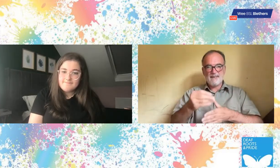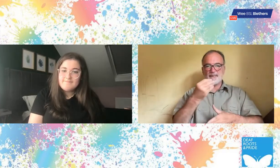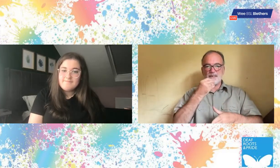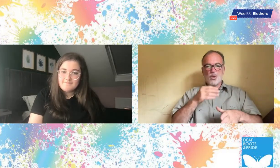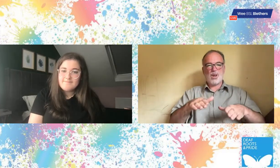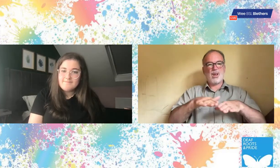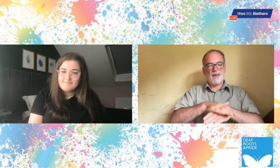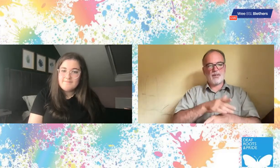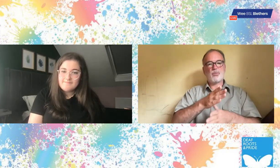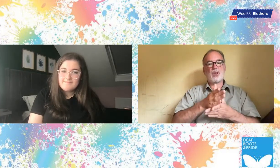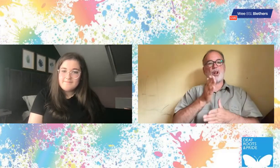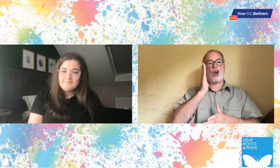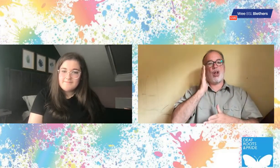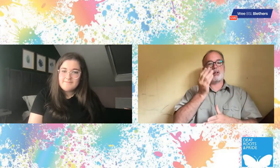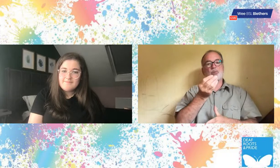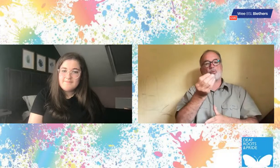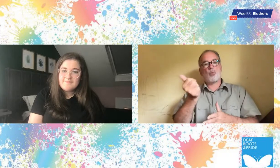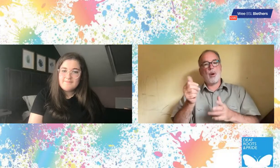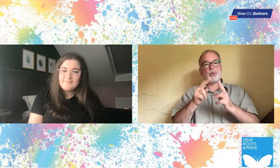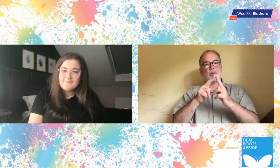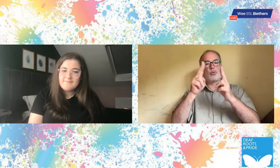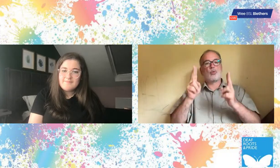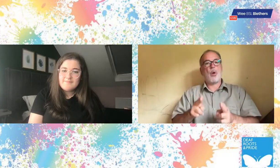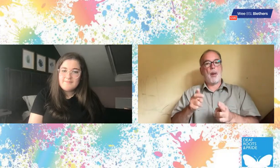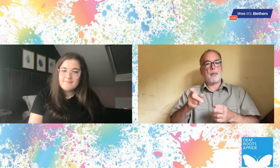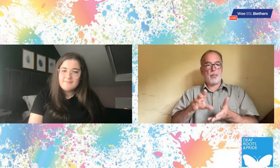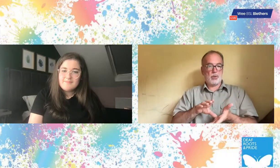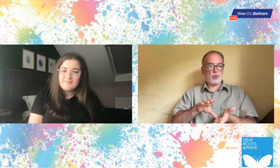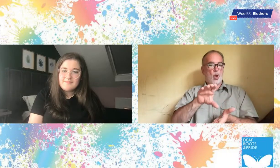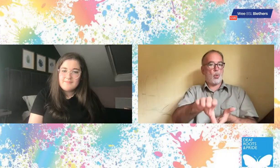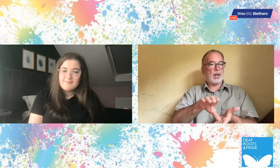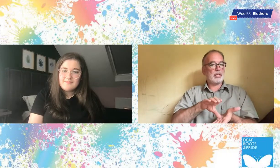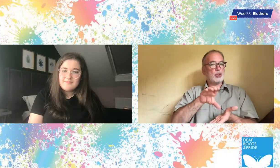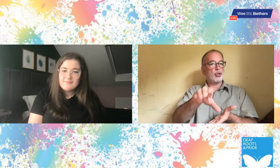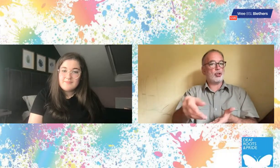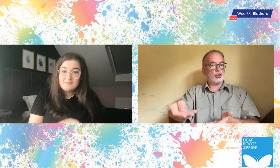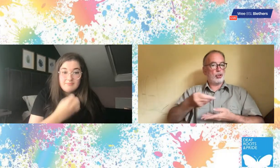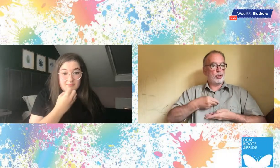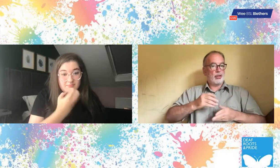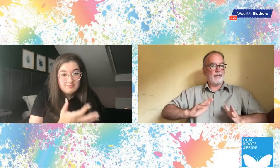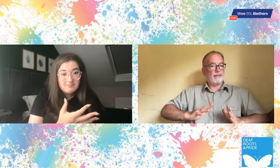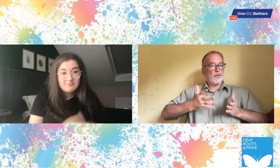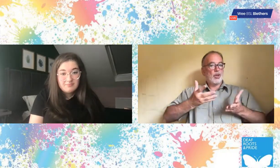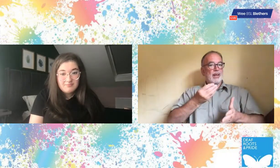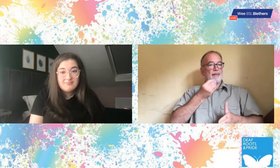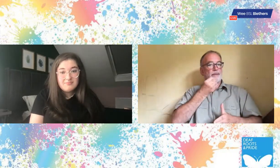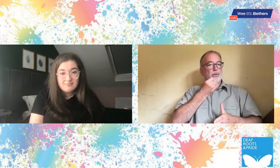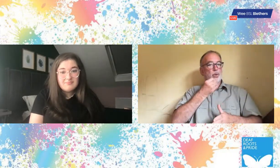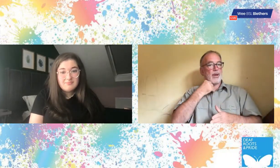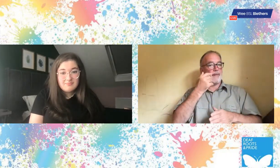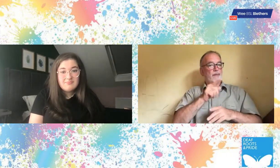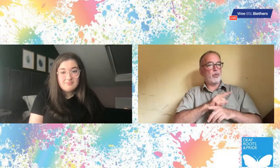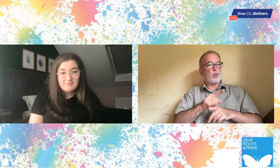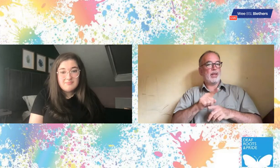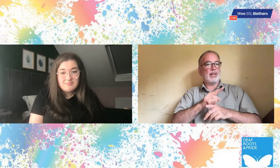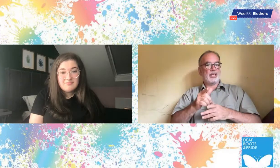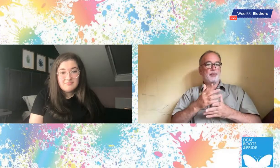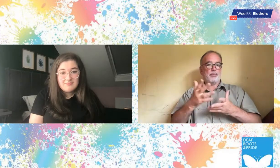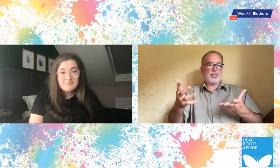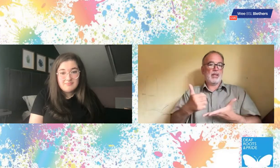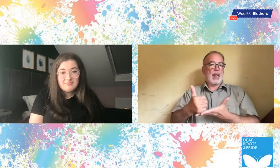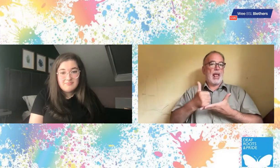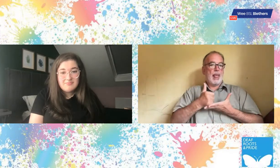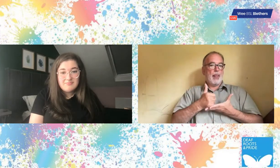electricity, vets fees, food, and so on. Um, so luckily, some shops would donate